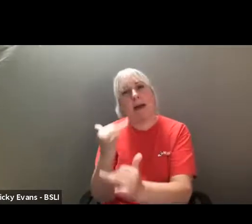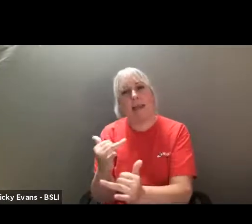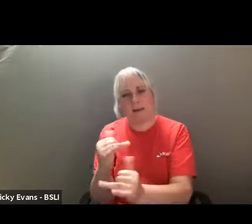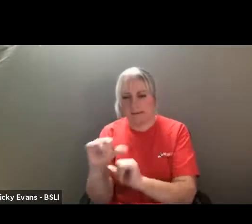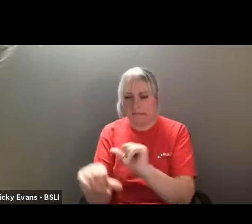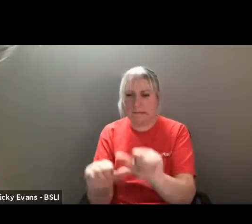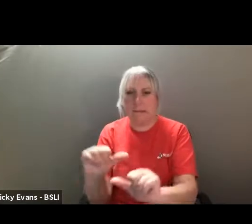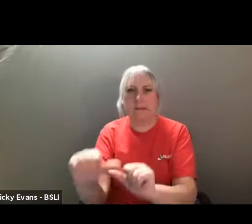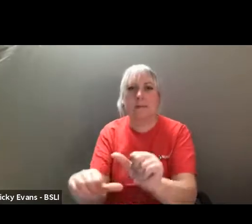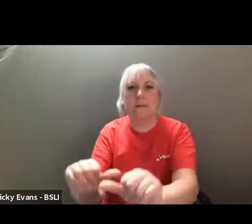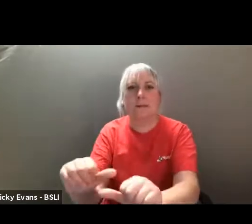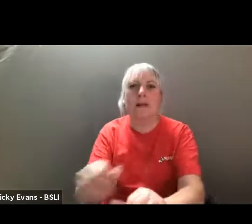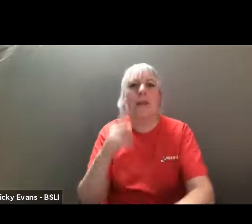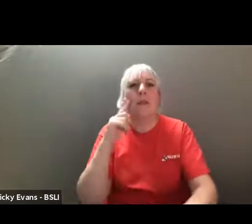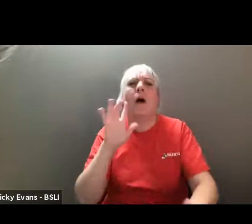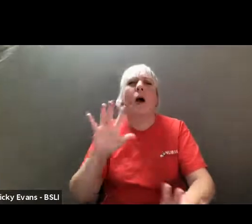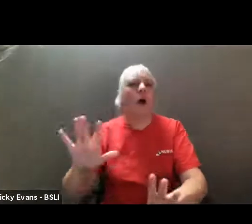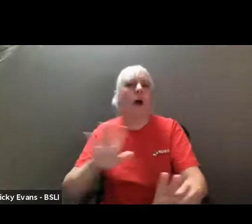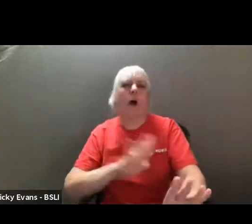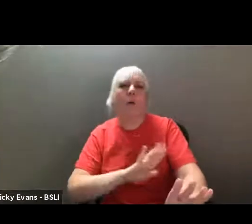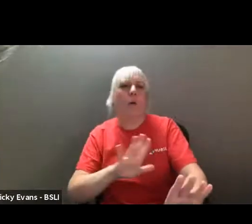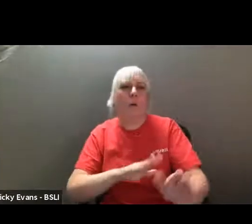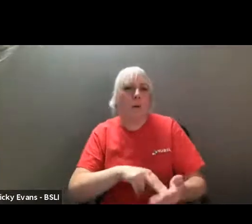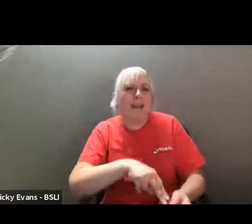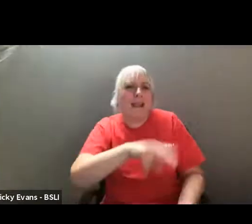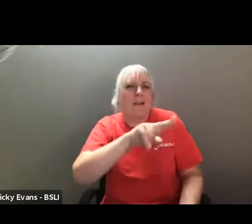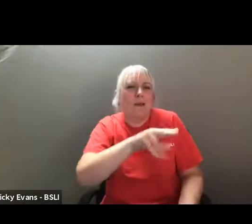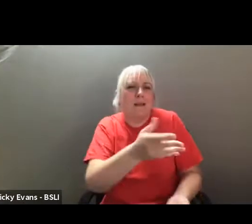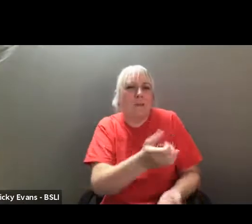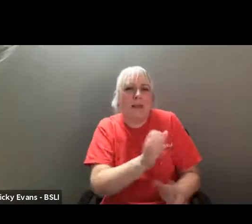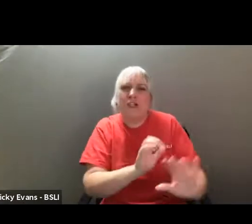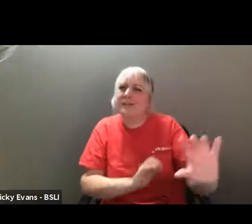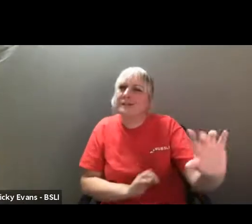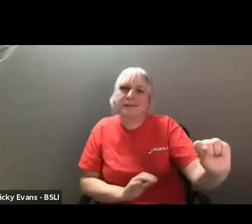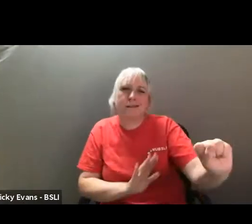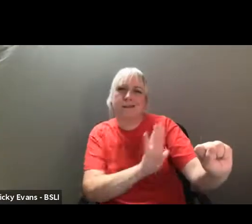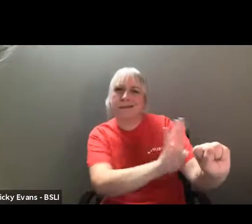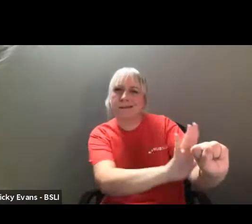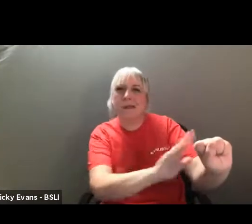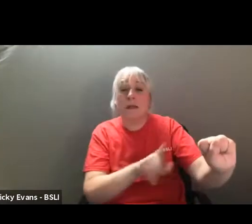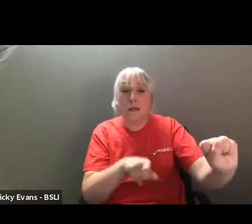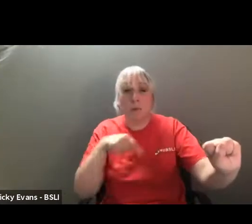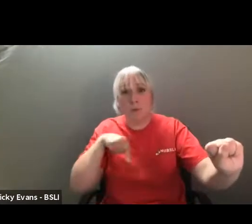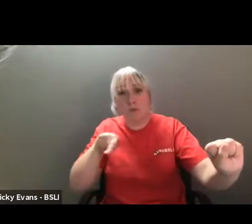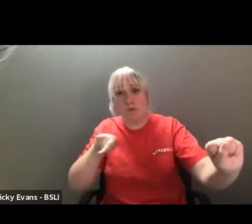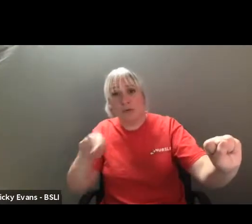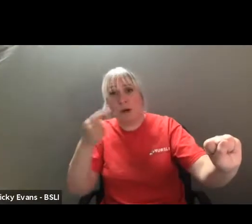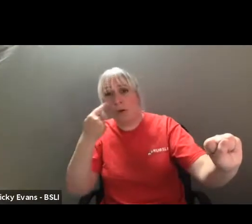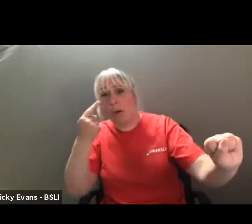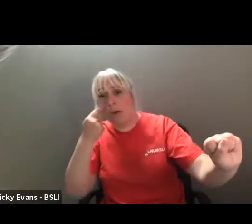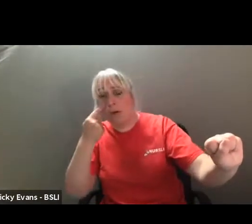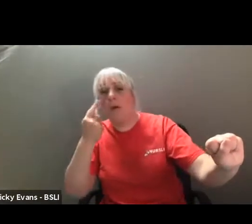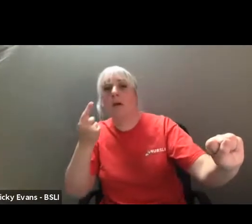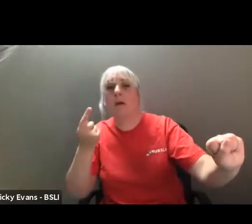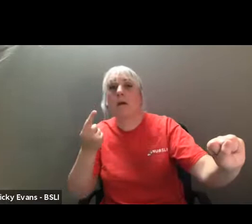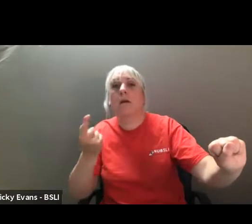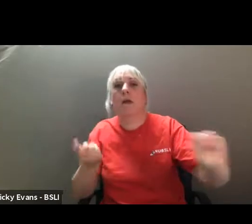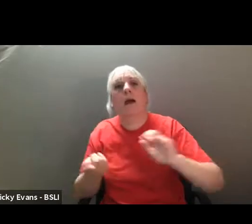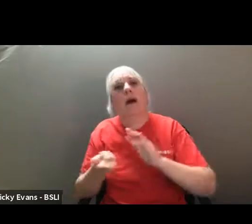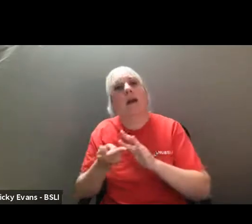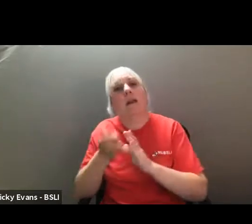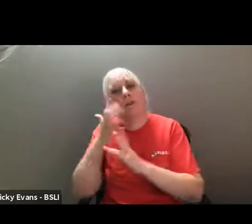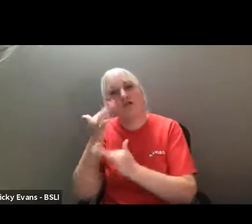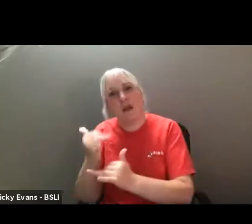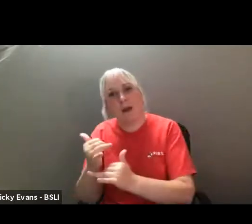let's, instead of raising wages for workers, let's increase basic income or run another trial. And it